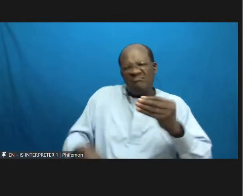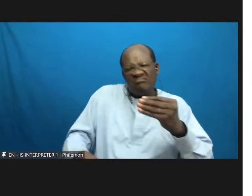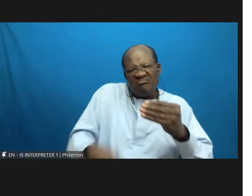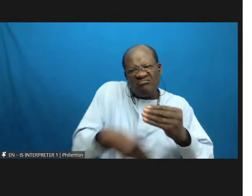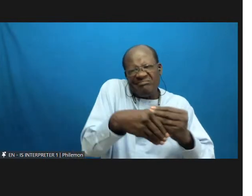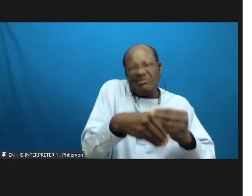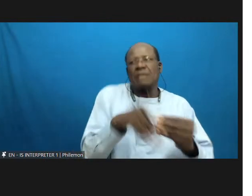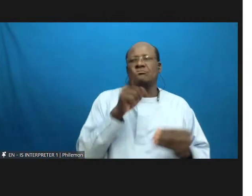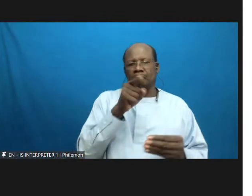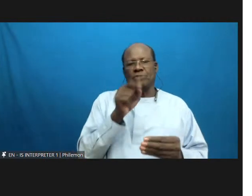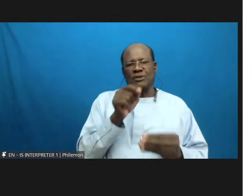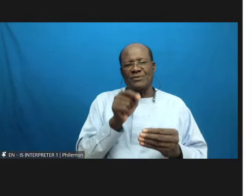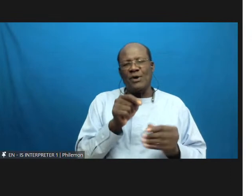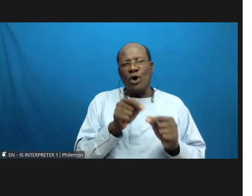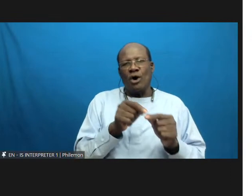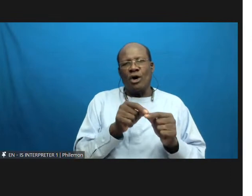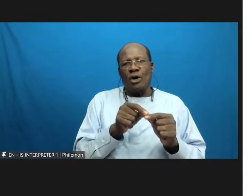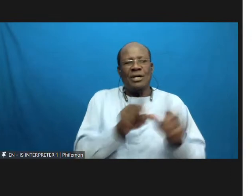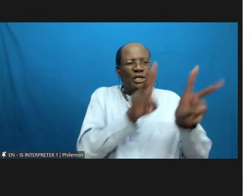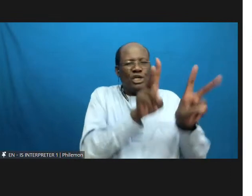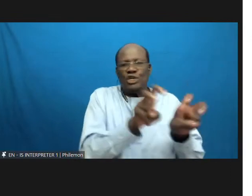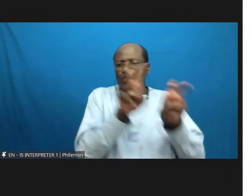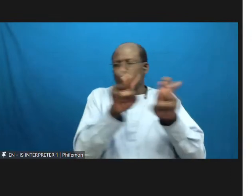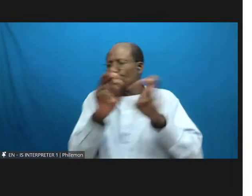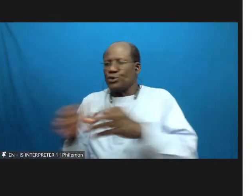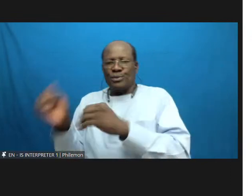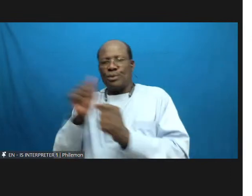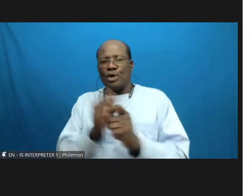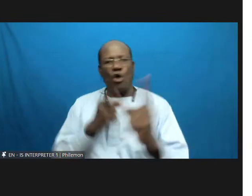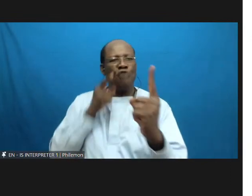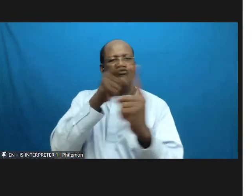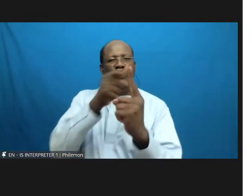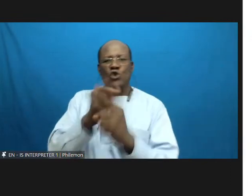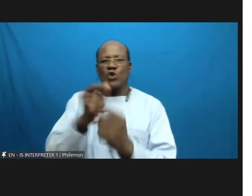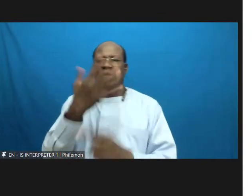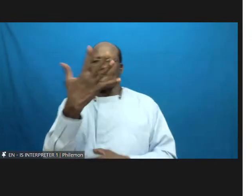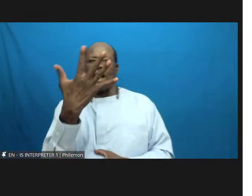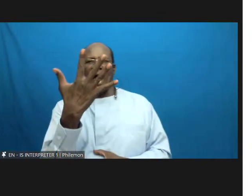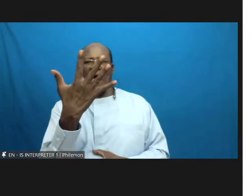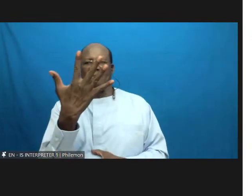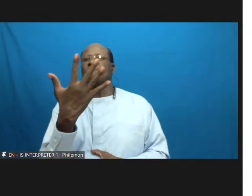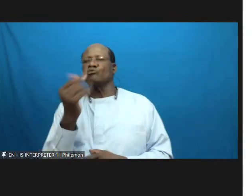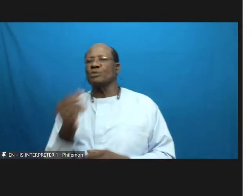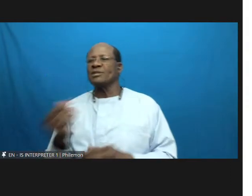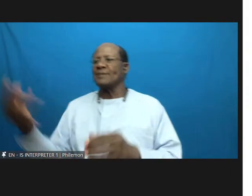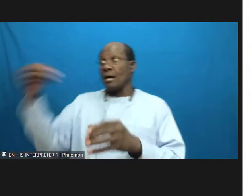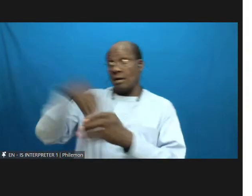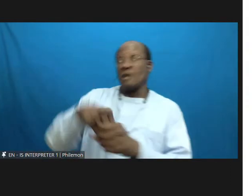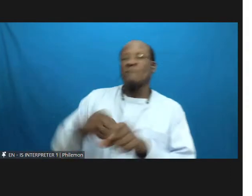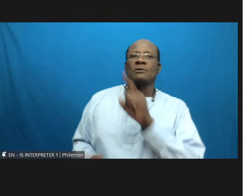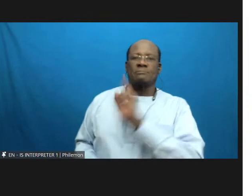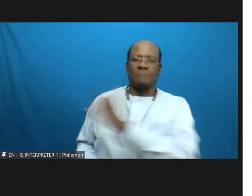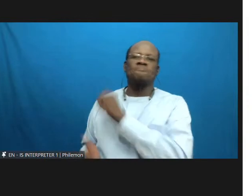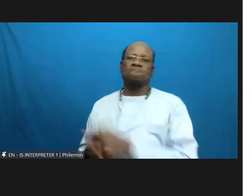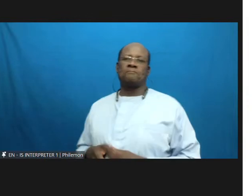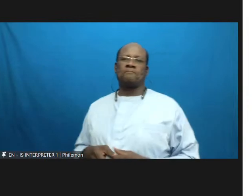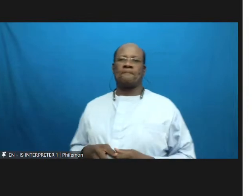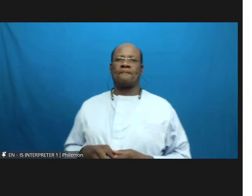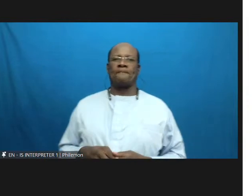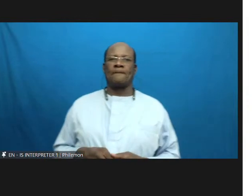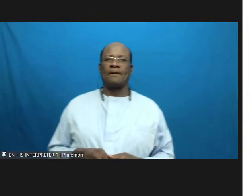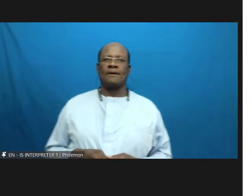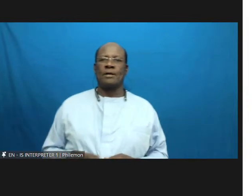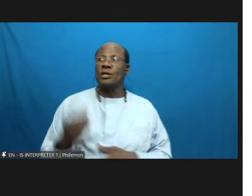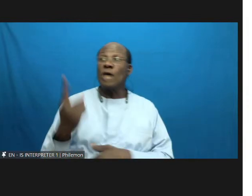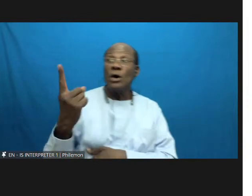issues across the 5 goals that we've been looking at. Yes, we have one more. Honorable